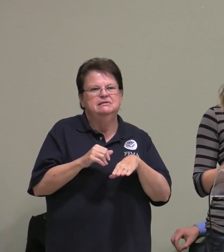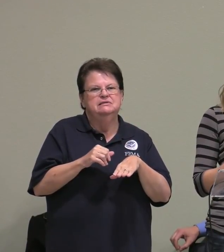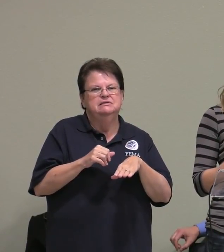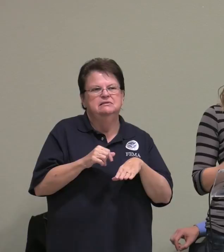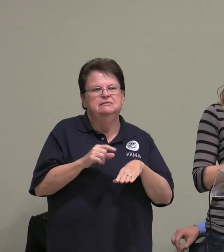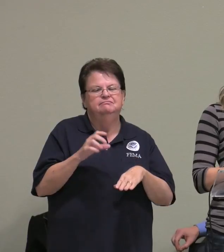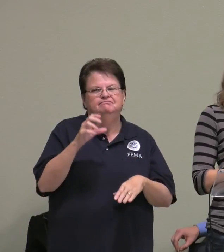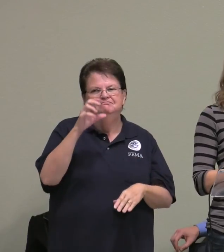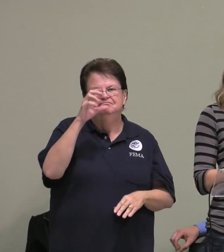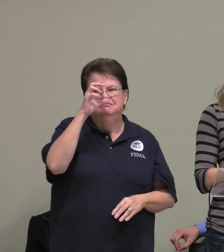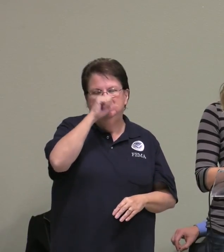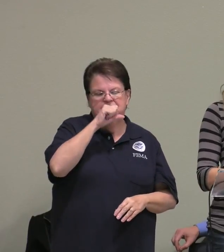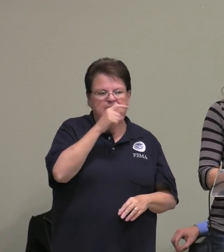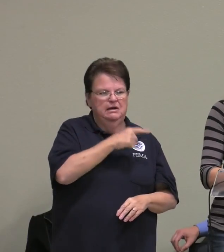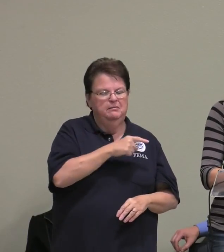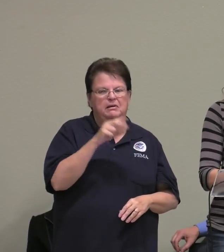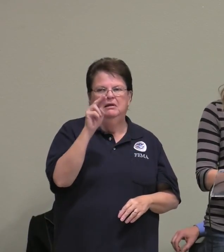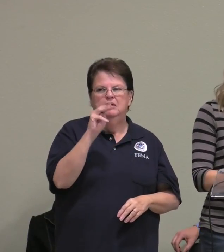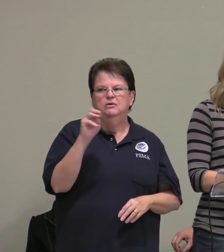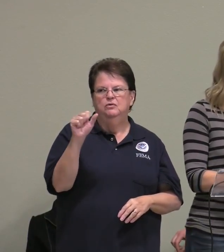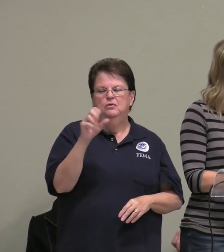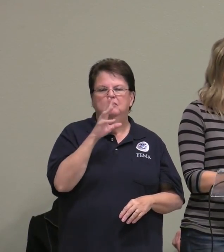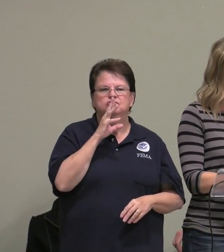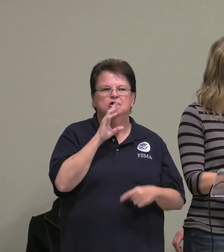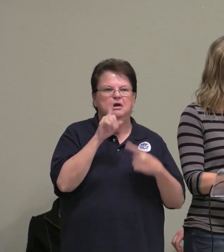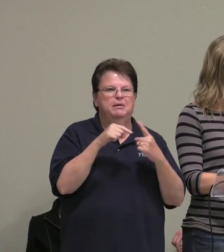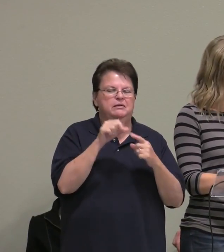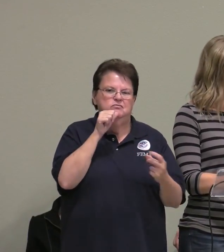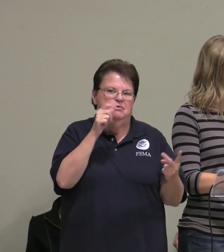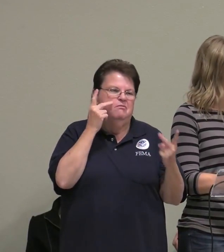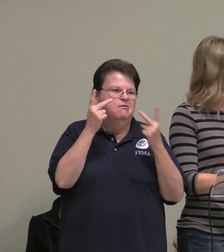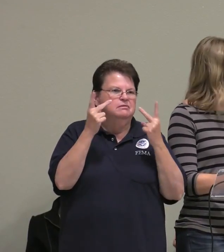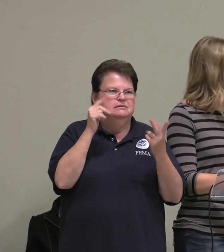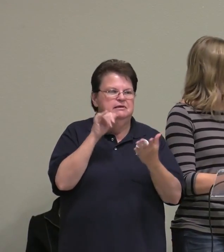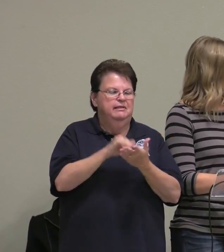I'm going to let Norm address that because that's not what we're seeing.